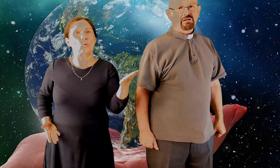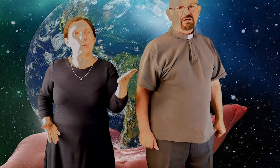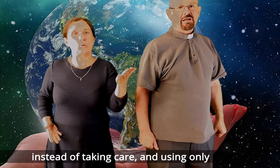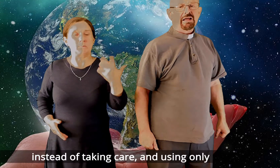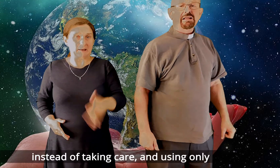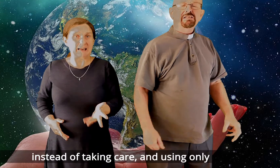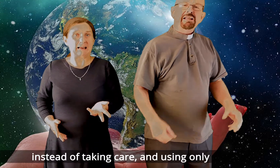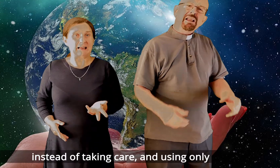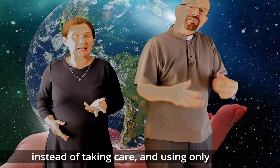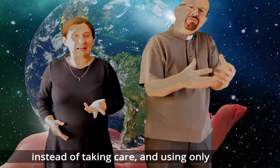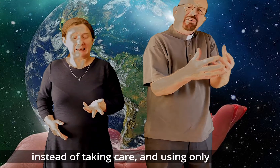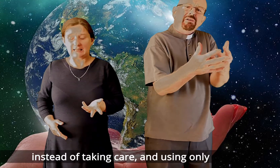Instead of